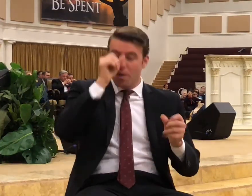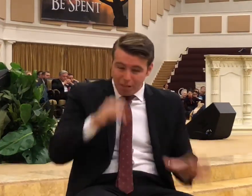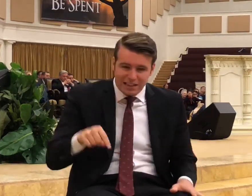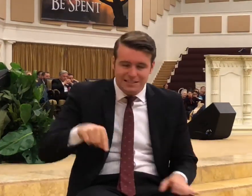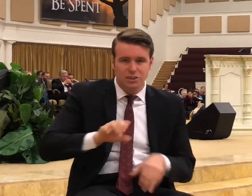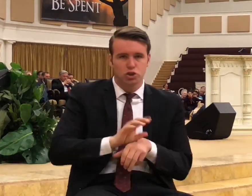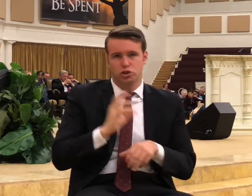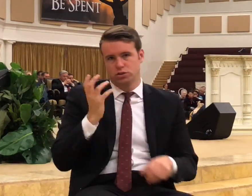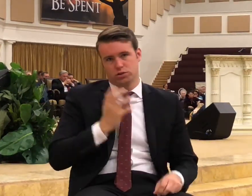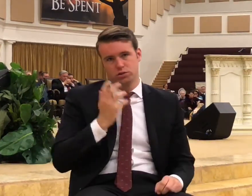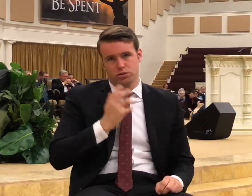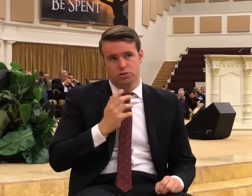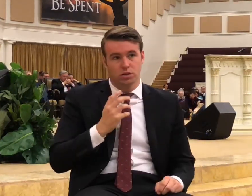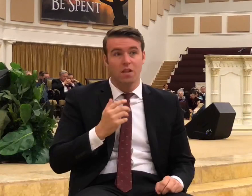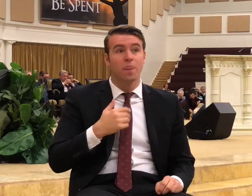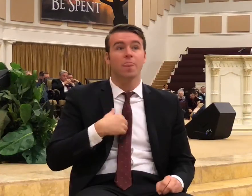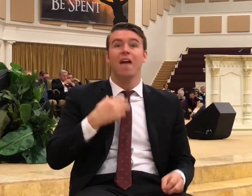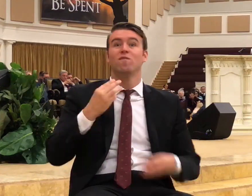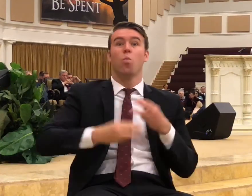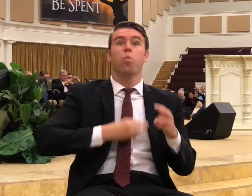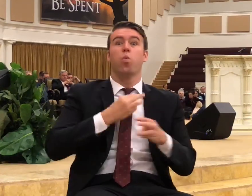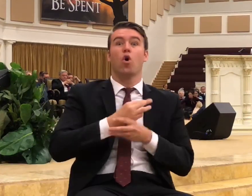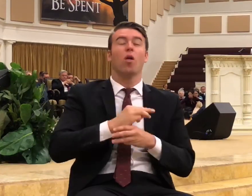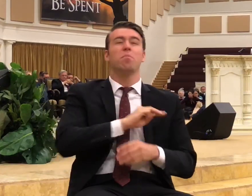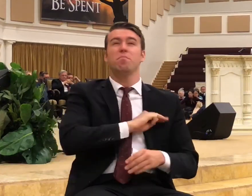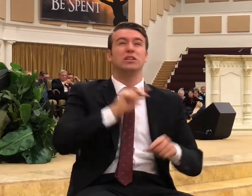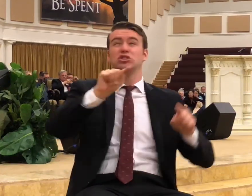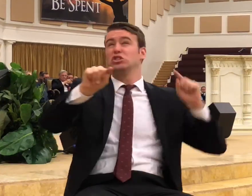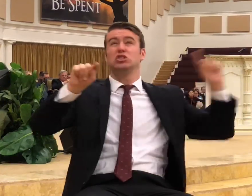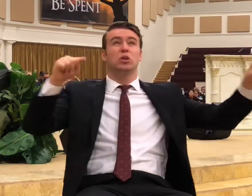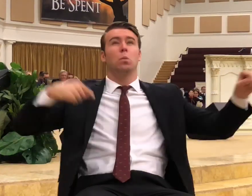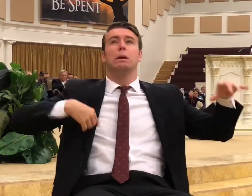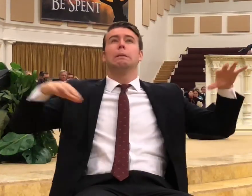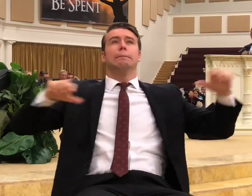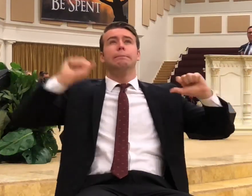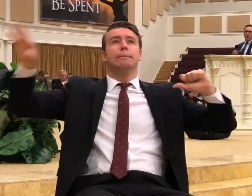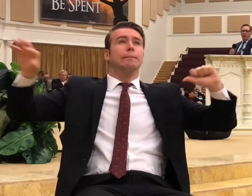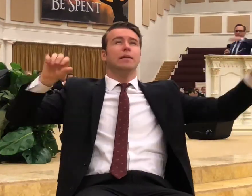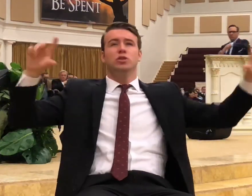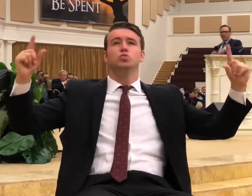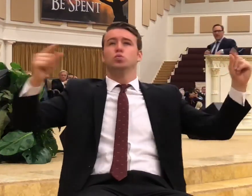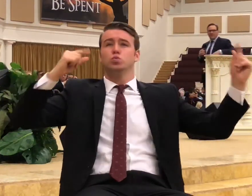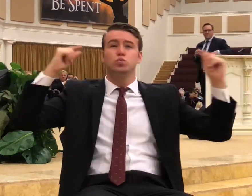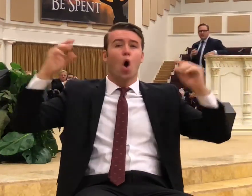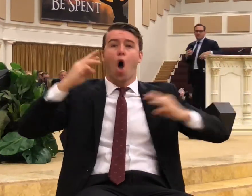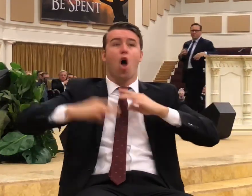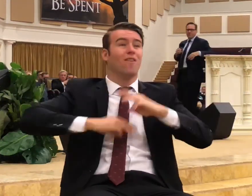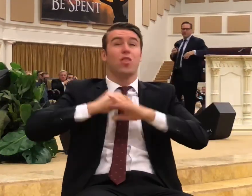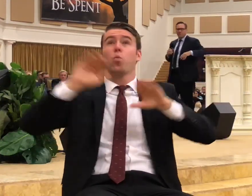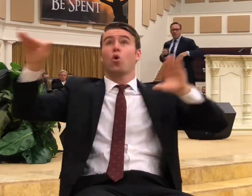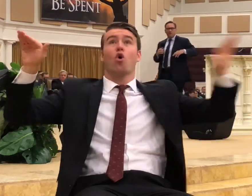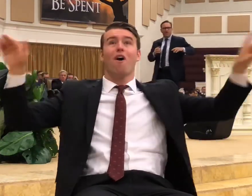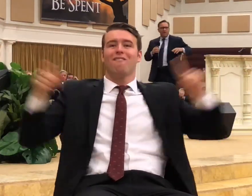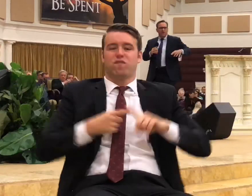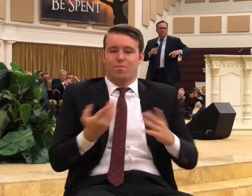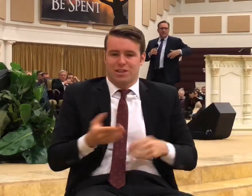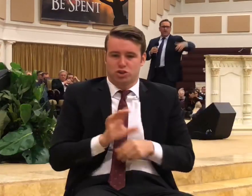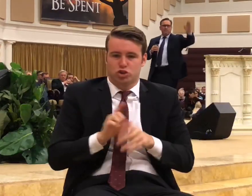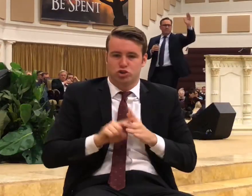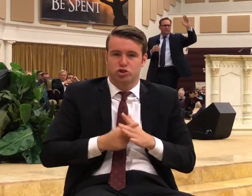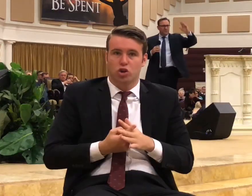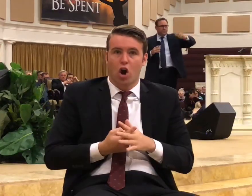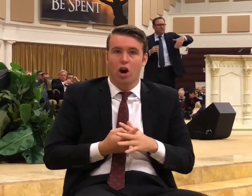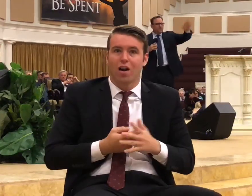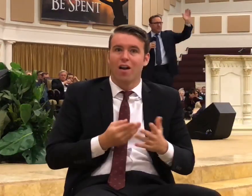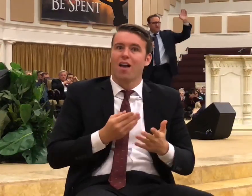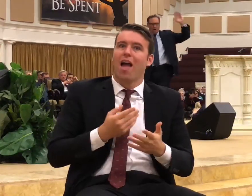church. There's worldwide ministry, missions. We're a sending center. We've got people all over the world at this church doing mission work, and